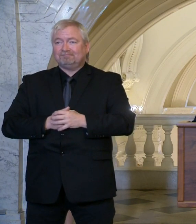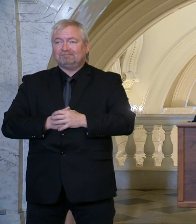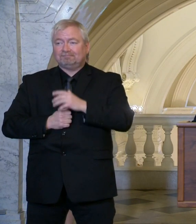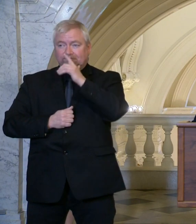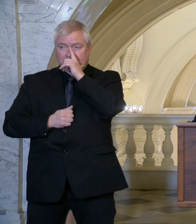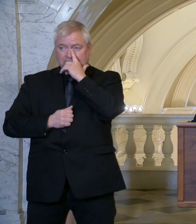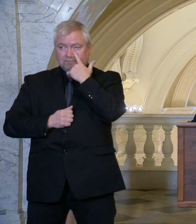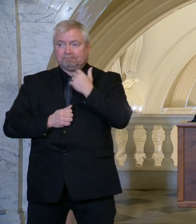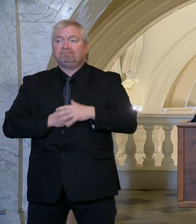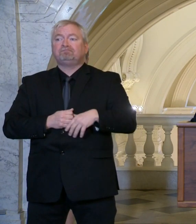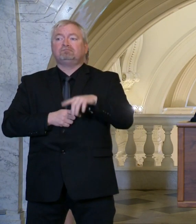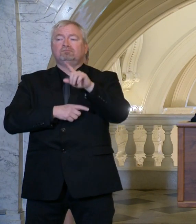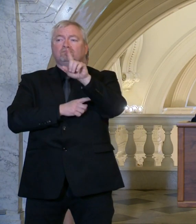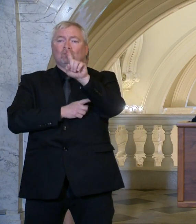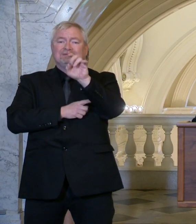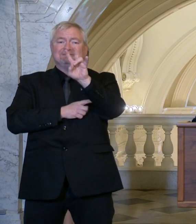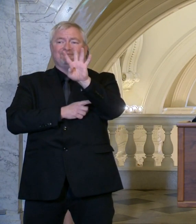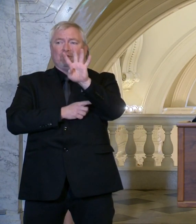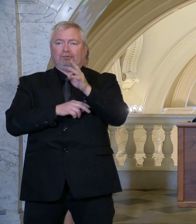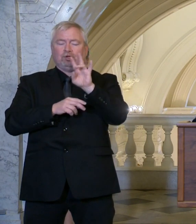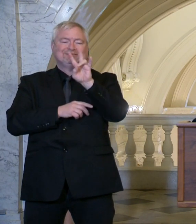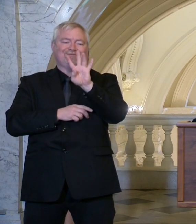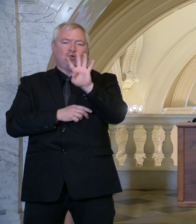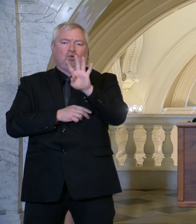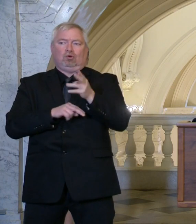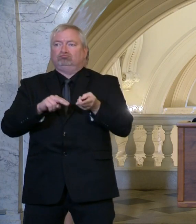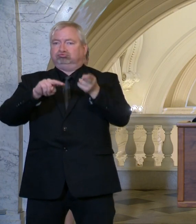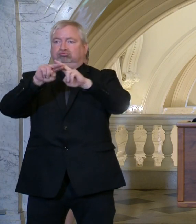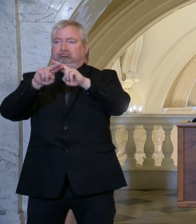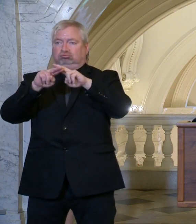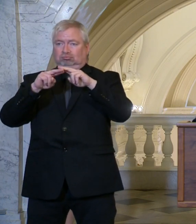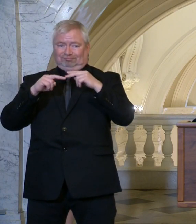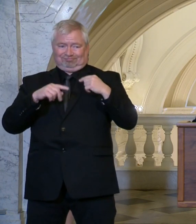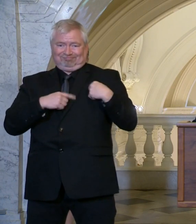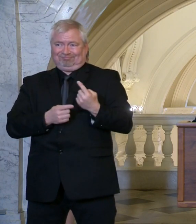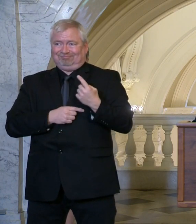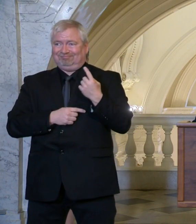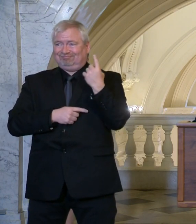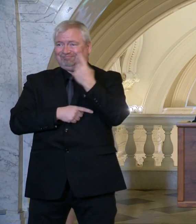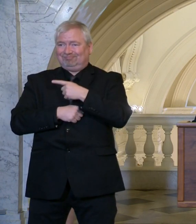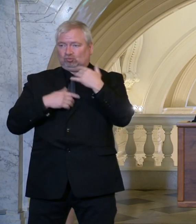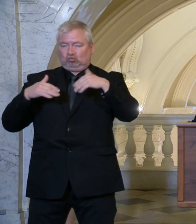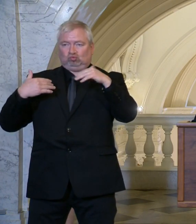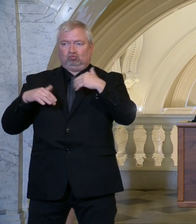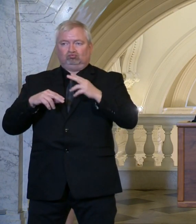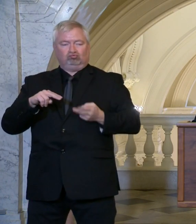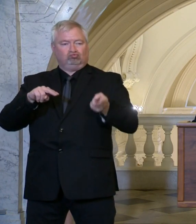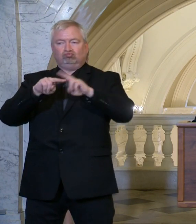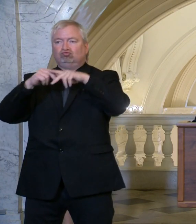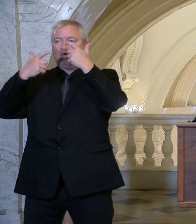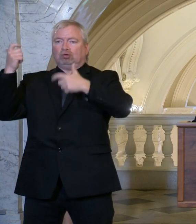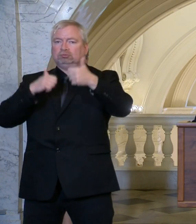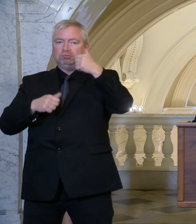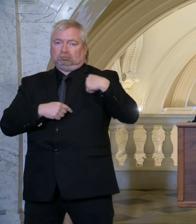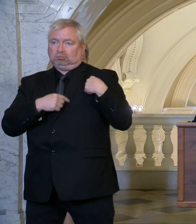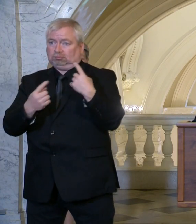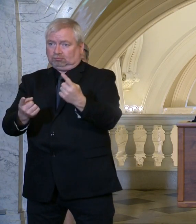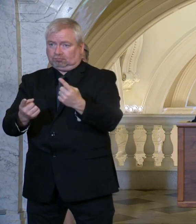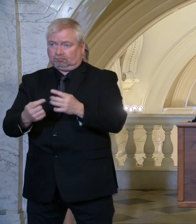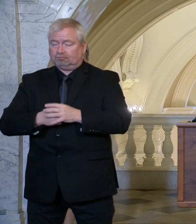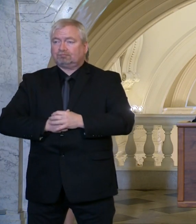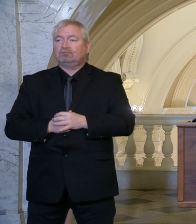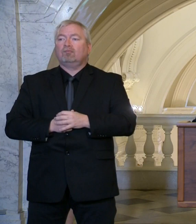past 24 hours, which is the largest one-day rise to date. We now have